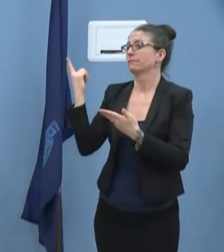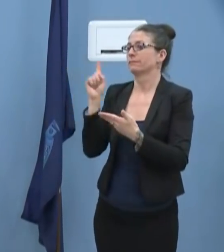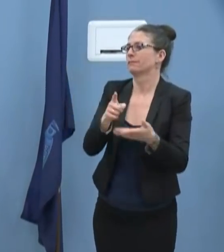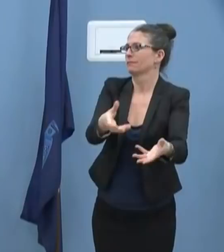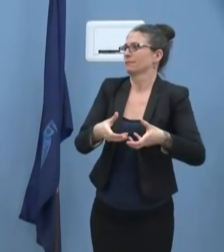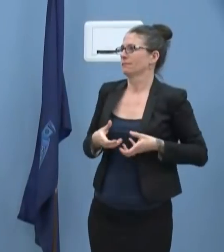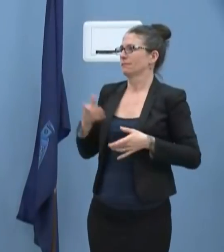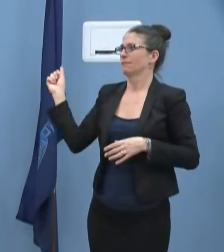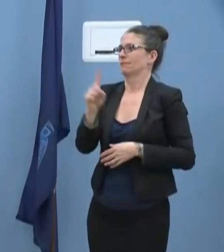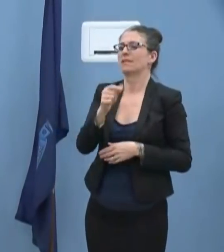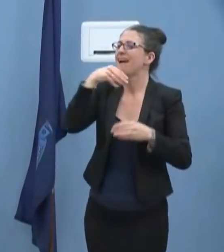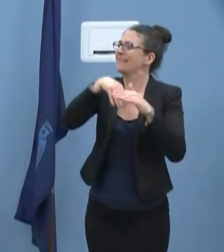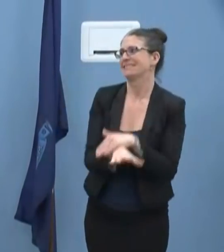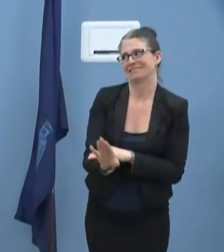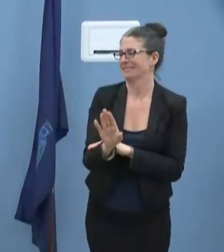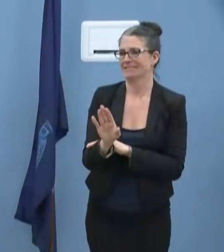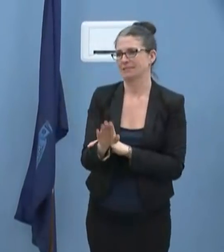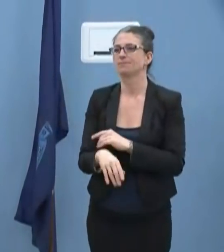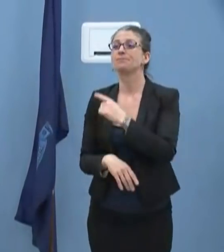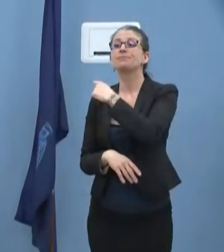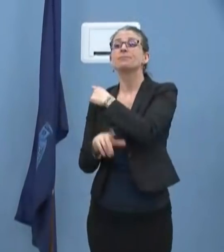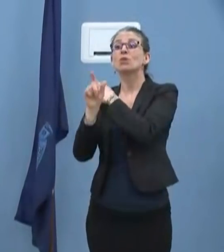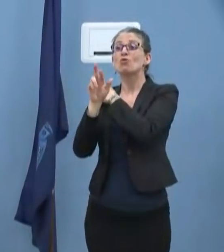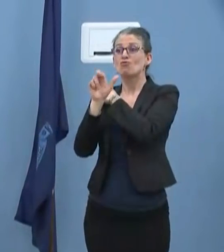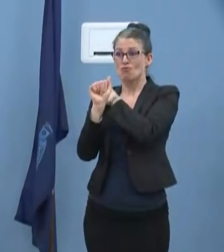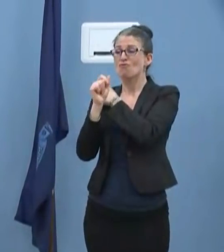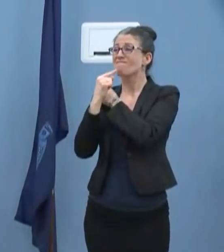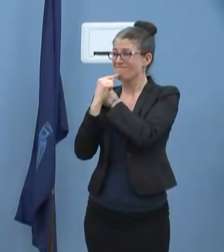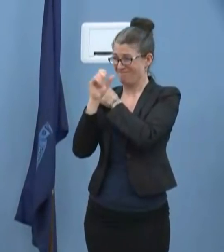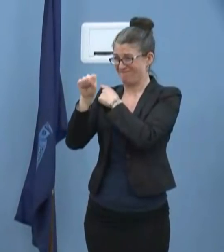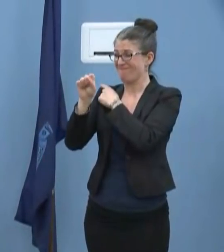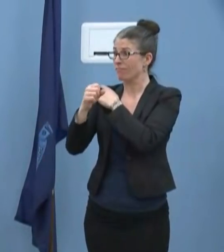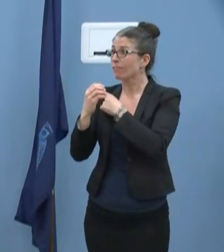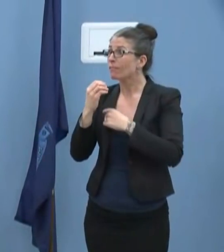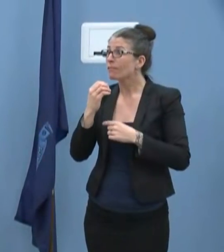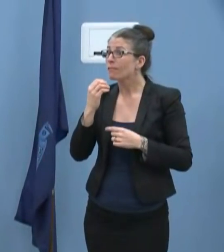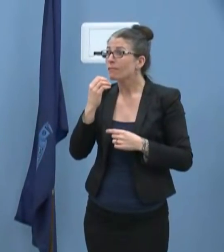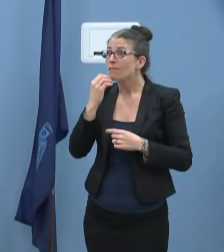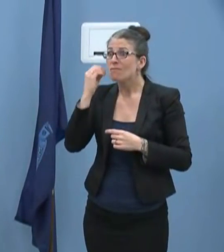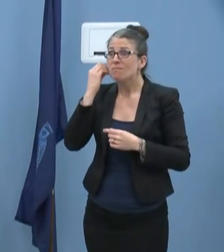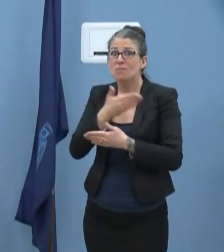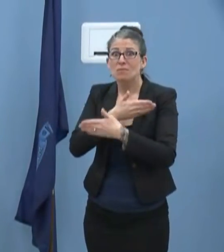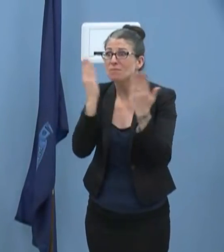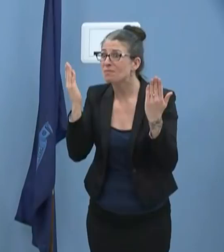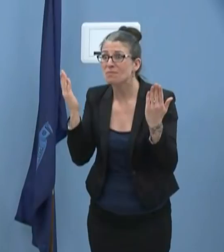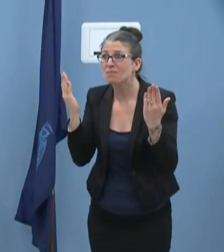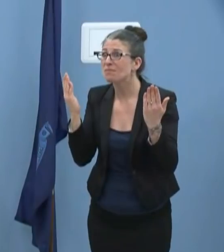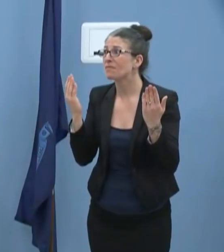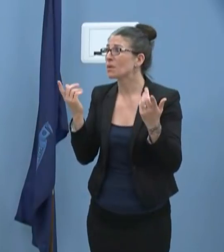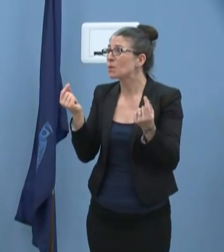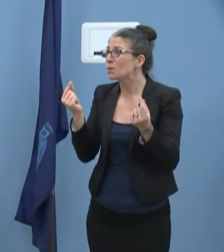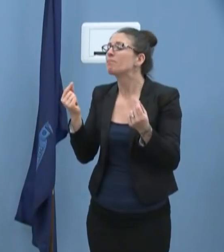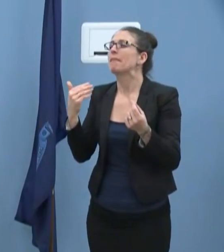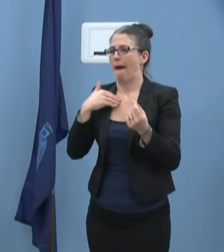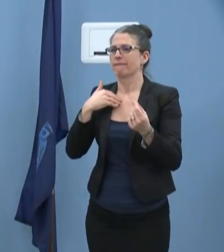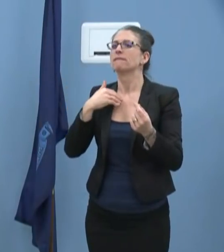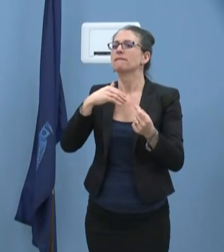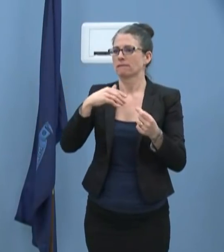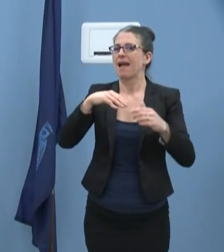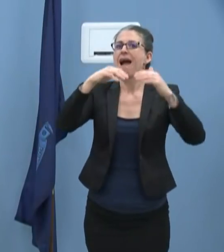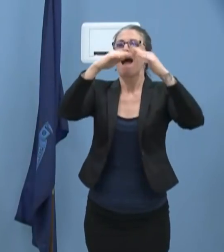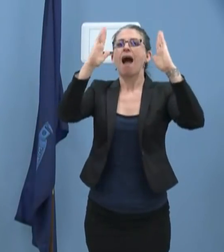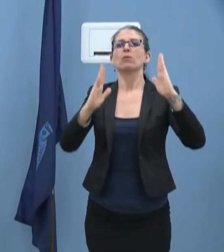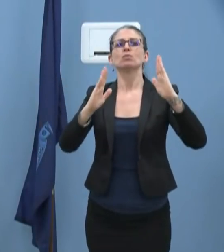challenge of homeless populations really does span departments. The Maine State Housing Authority, for example, is working with us.